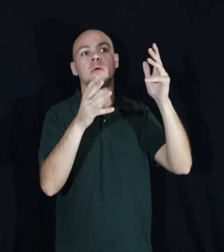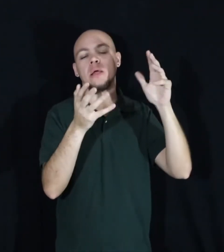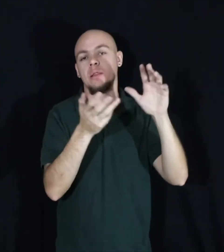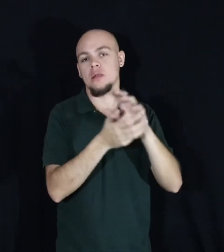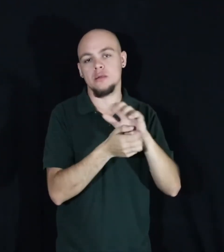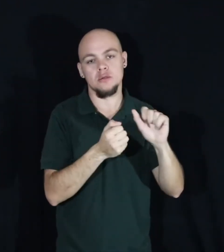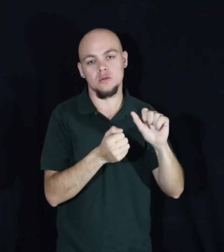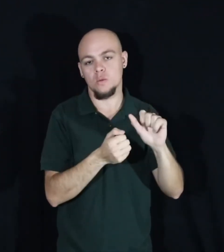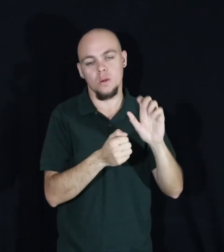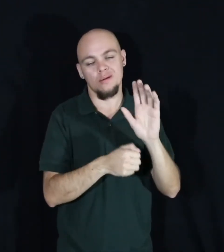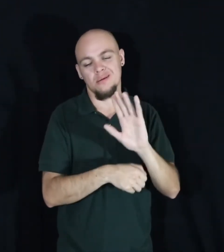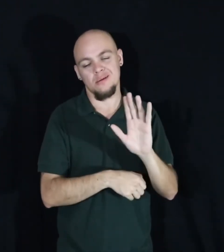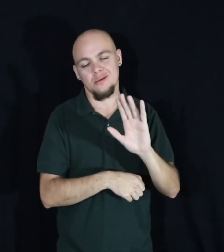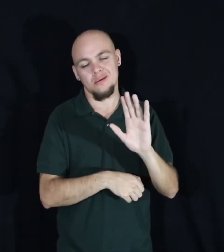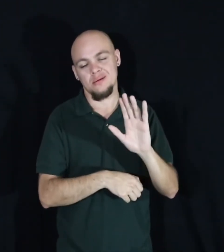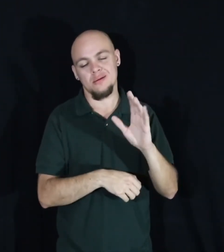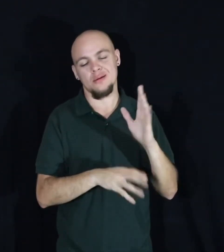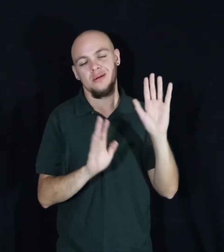smashed again.